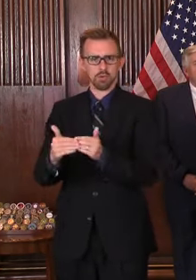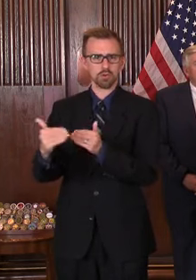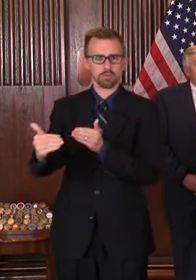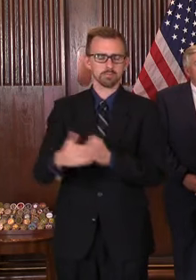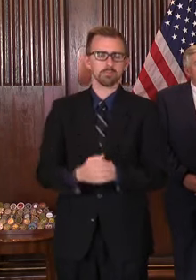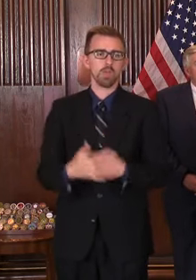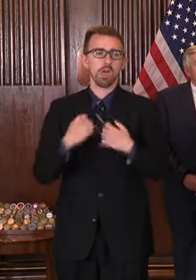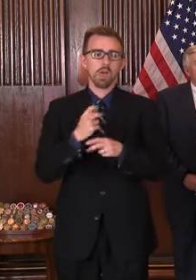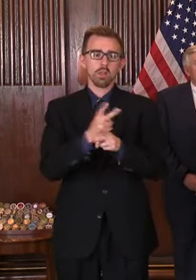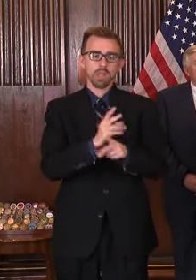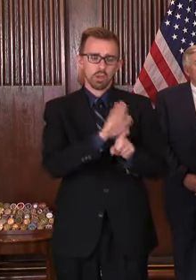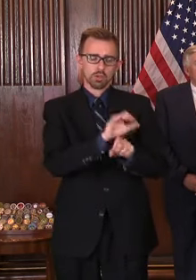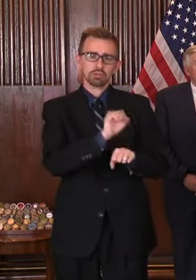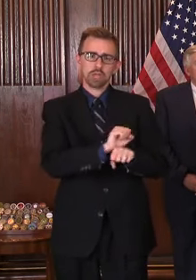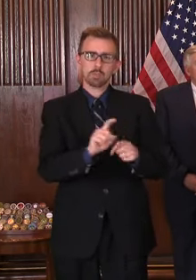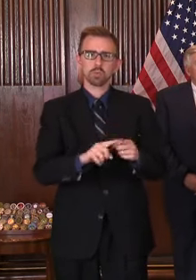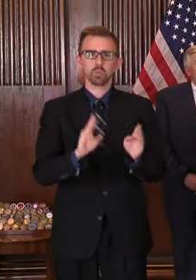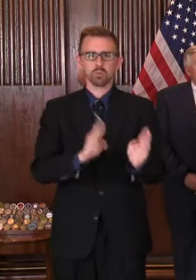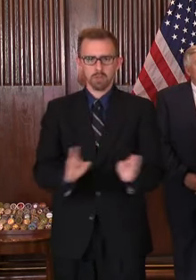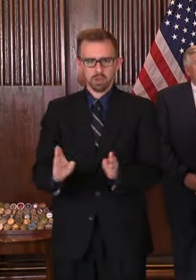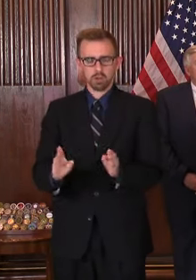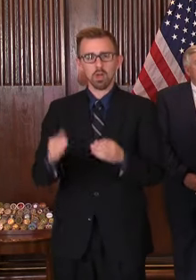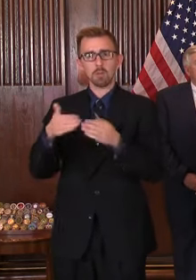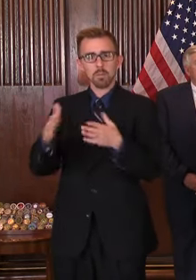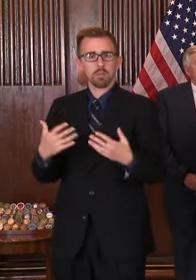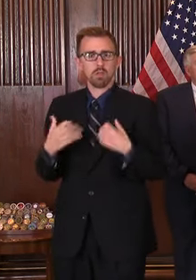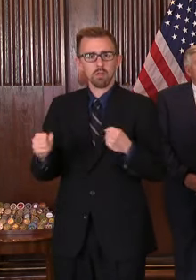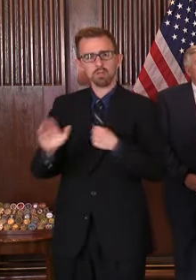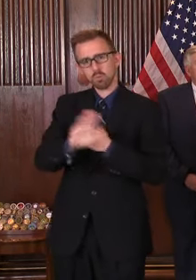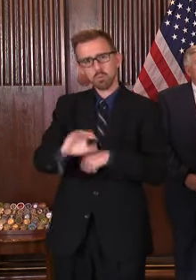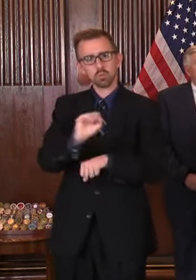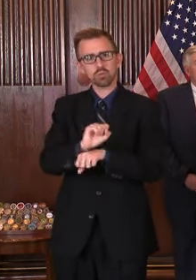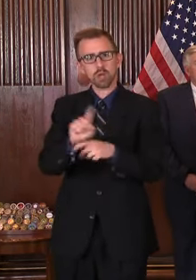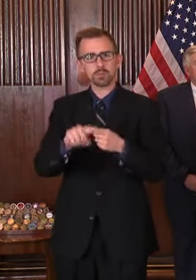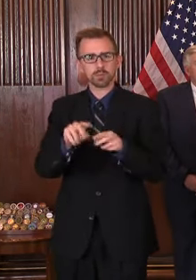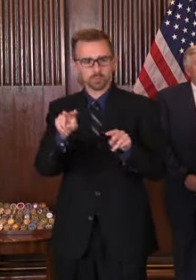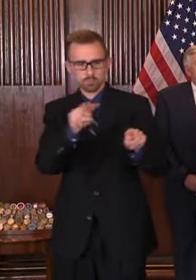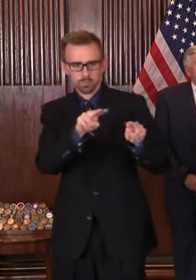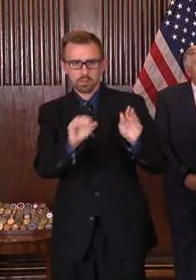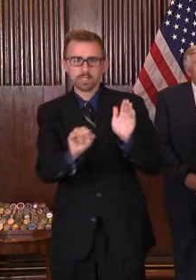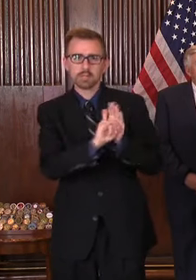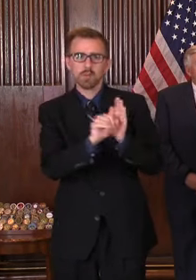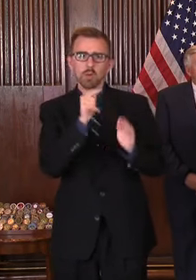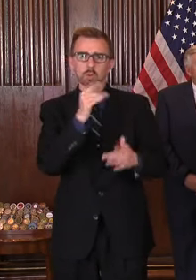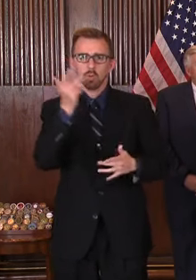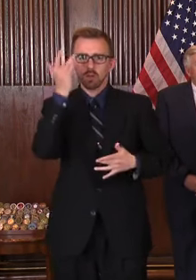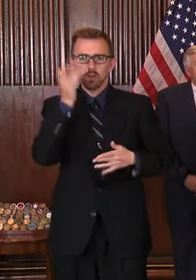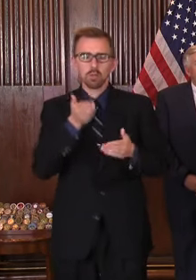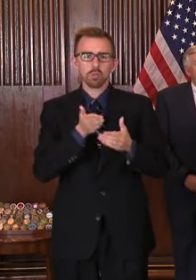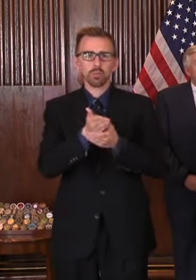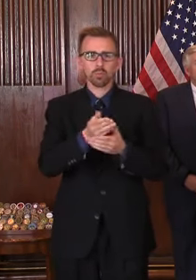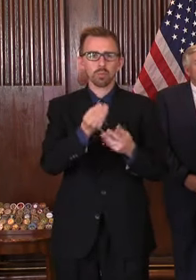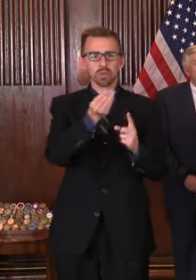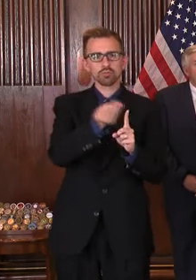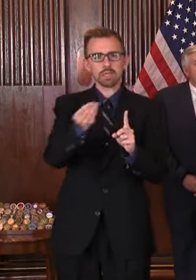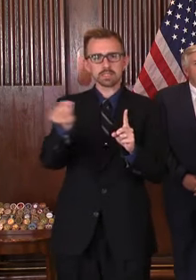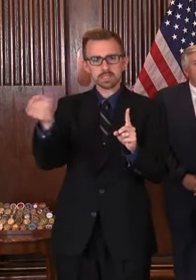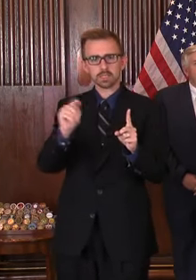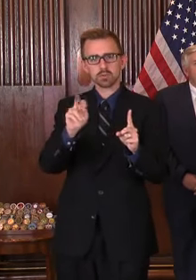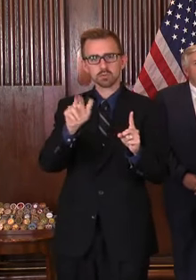system's job is to be prepared. The public health's job is to identify infected patients, do the tracings, and isolate those,